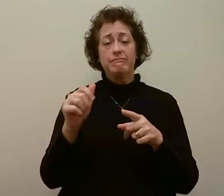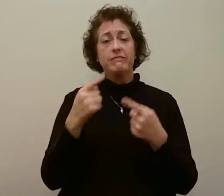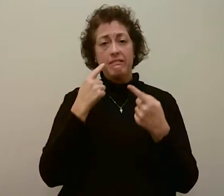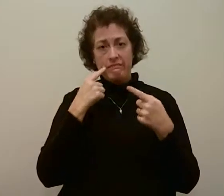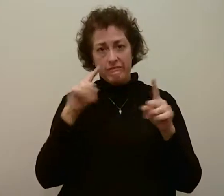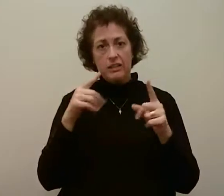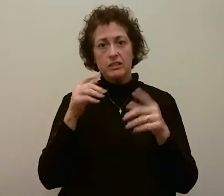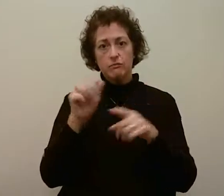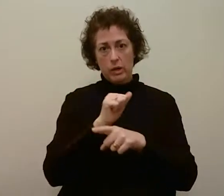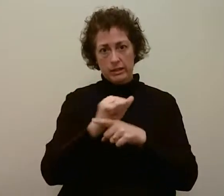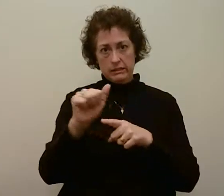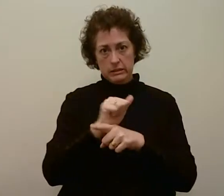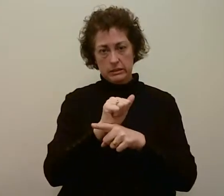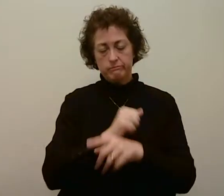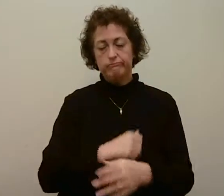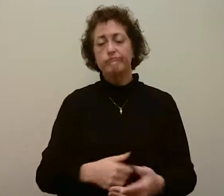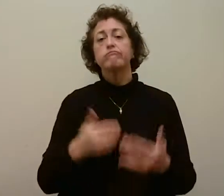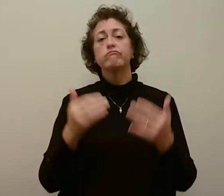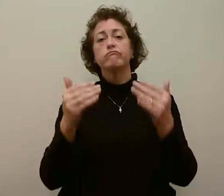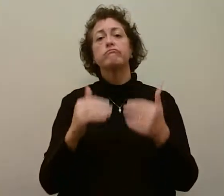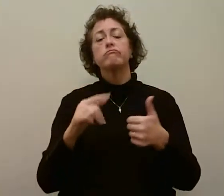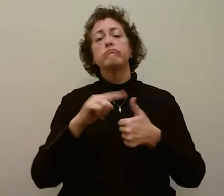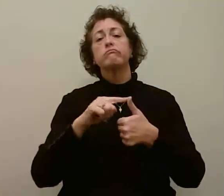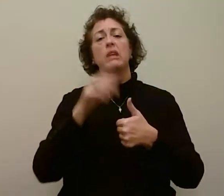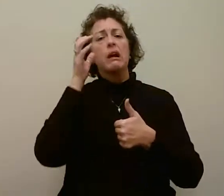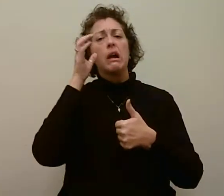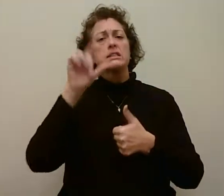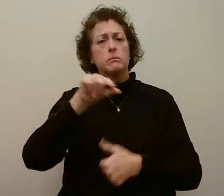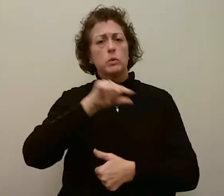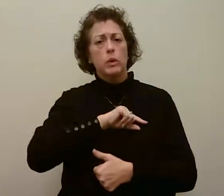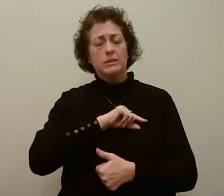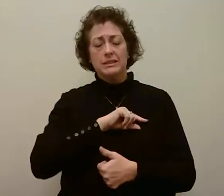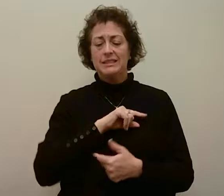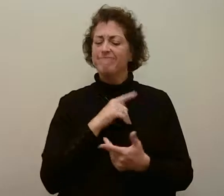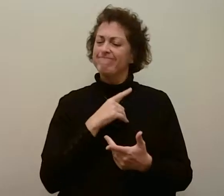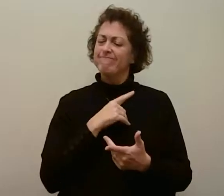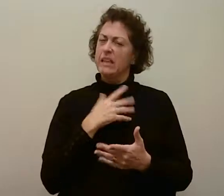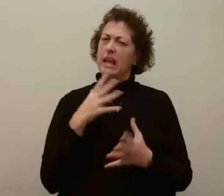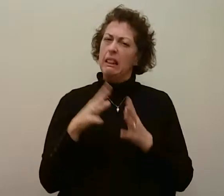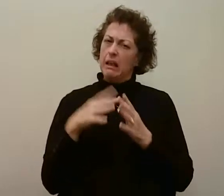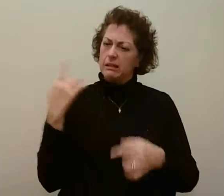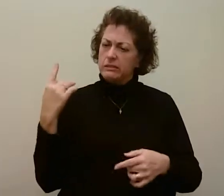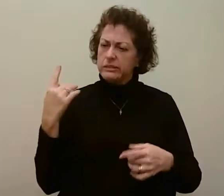of quality. It's been a big debate about what quality actually means in